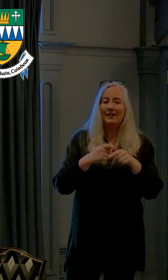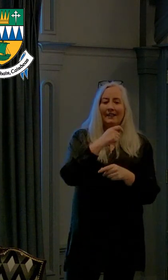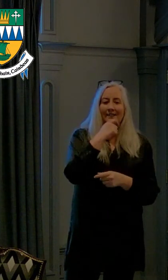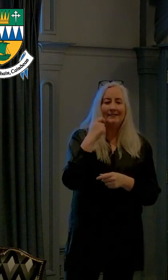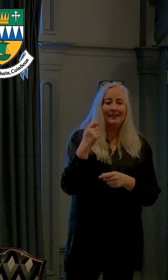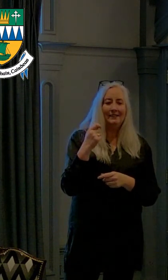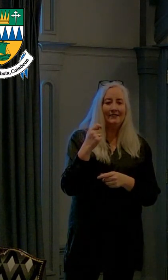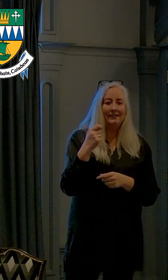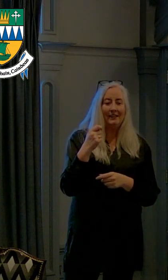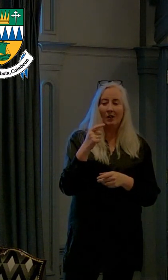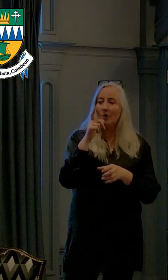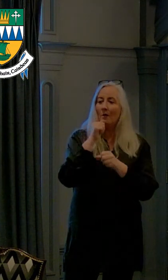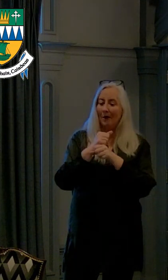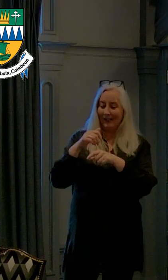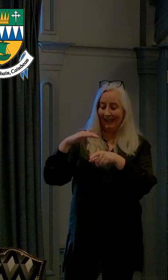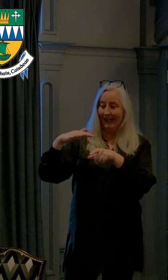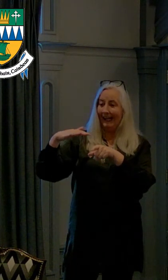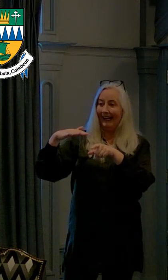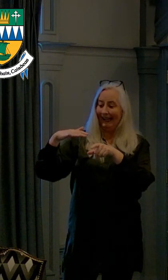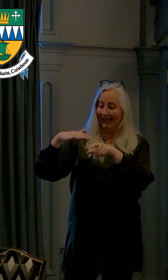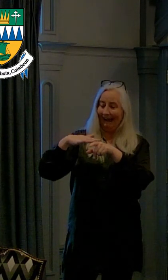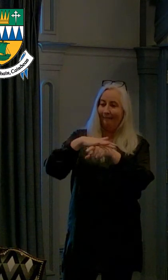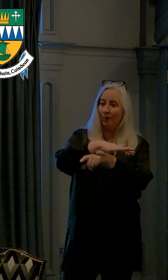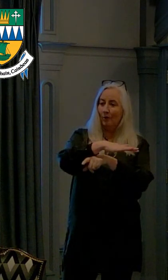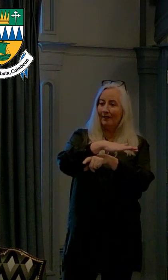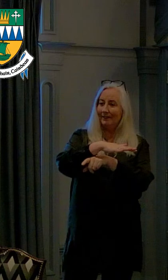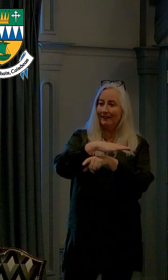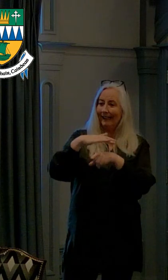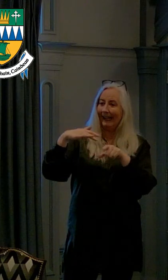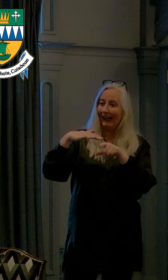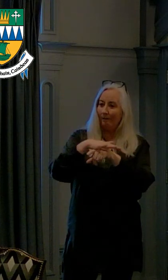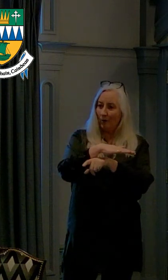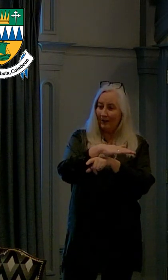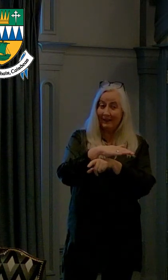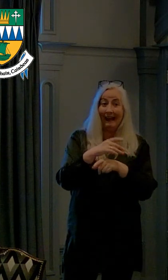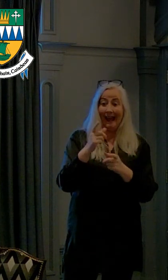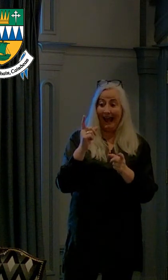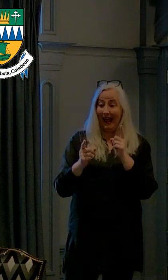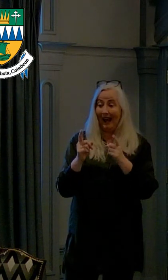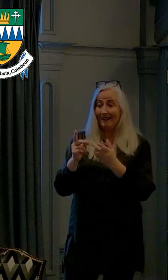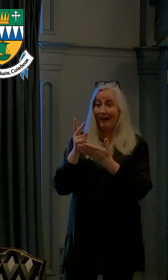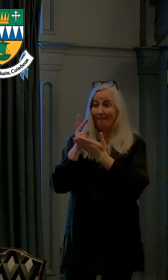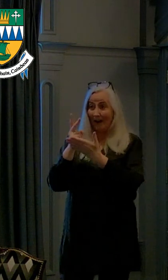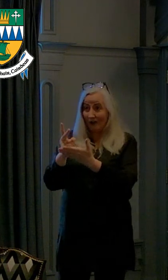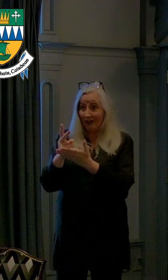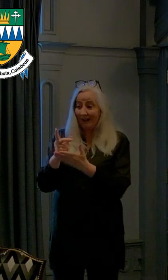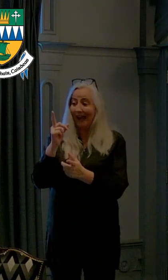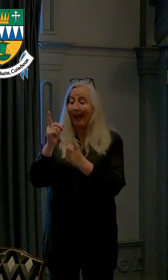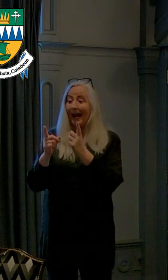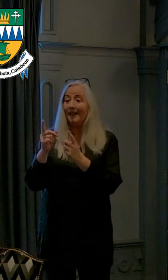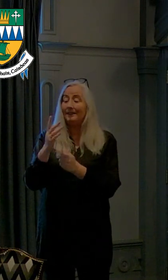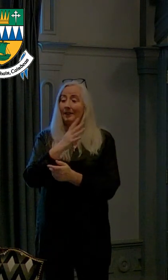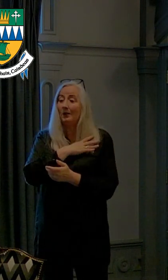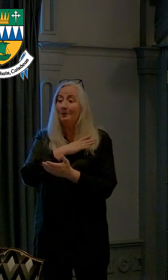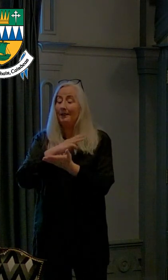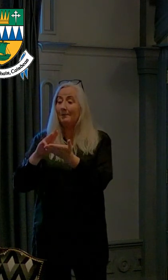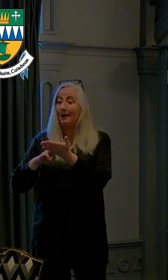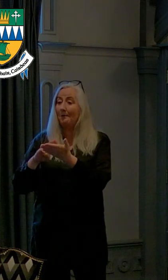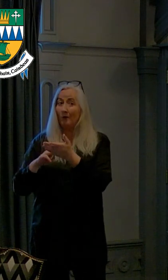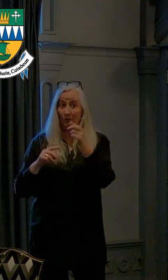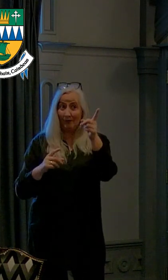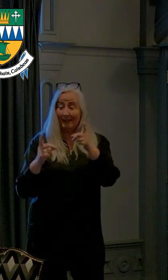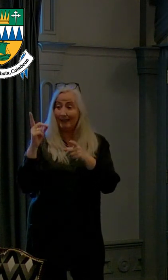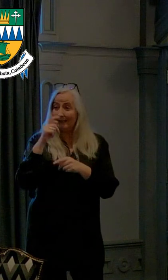know, the influence that you have on, you know, as a volunteer, as a committee member, and you know,